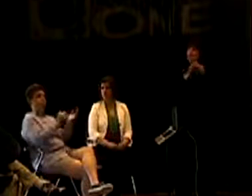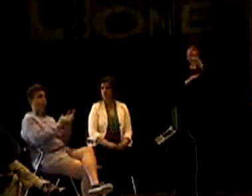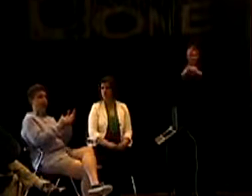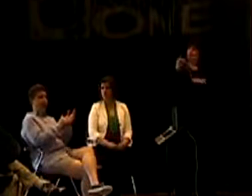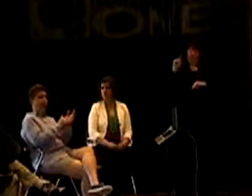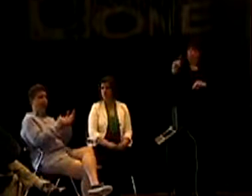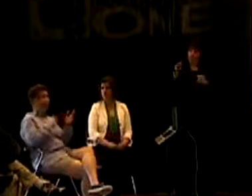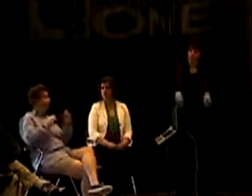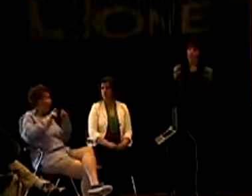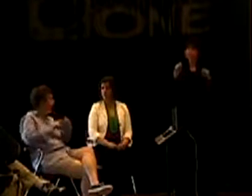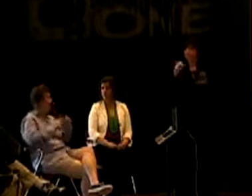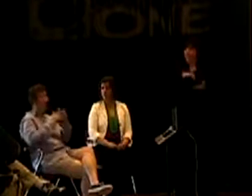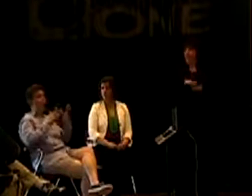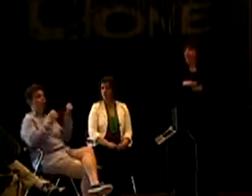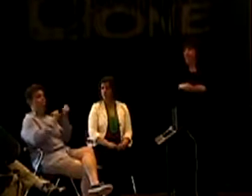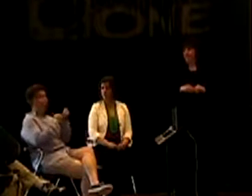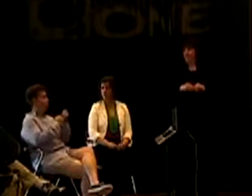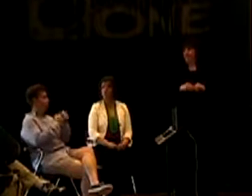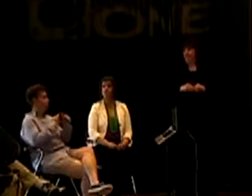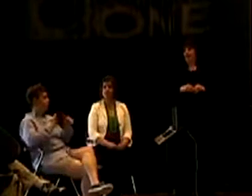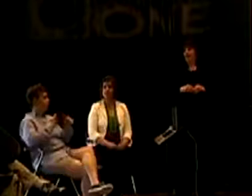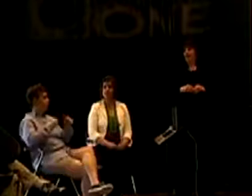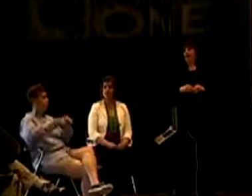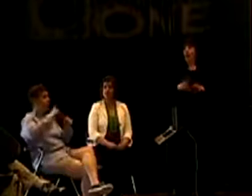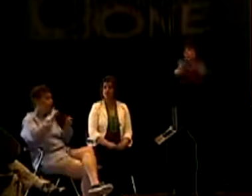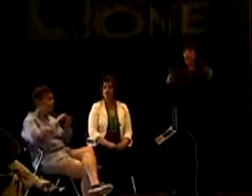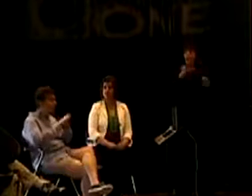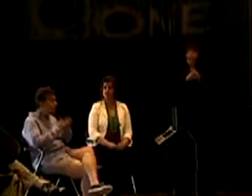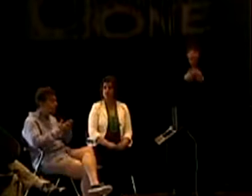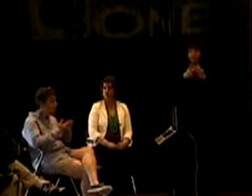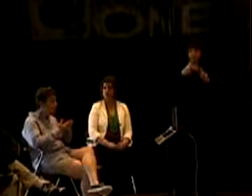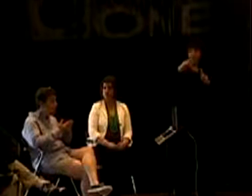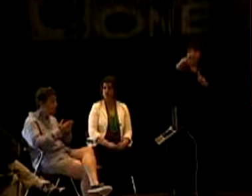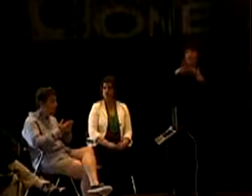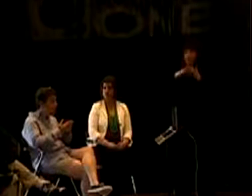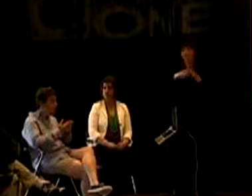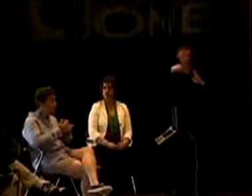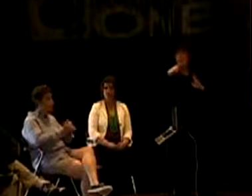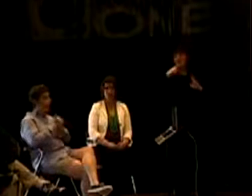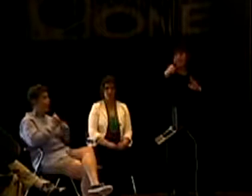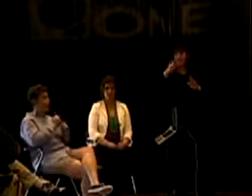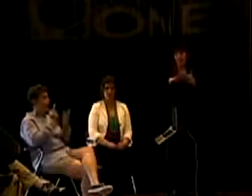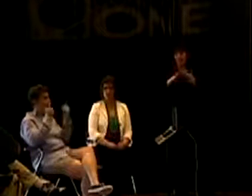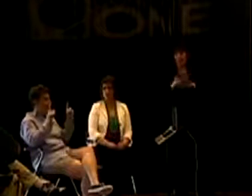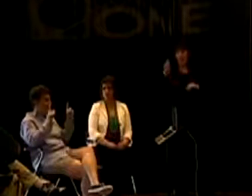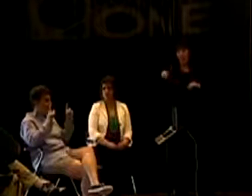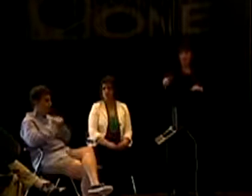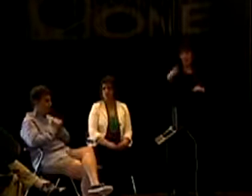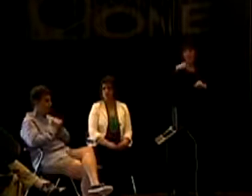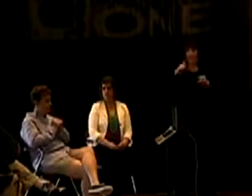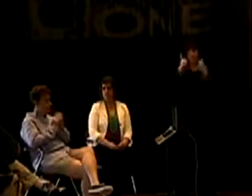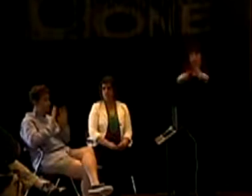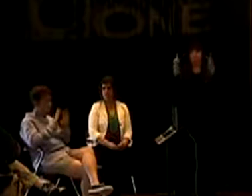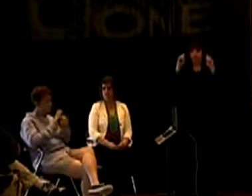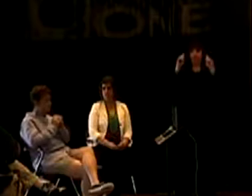I wish that it was easy to do again. We had a lot of support from the hearing community to help make it